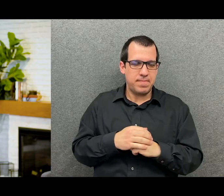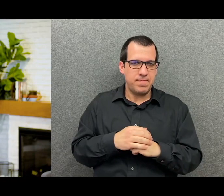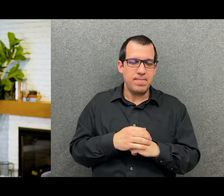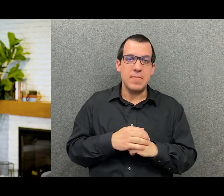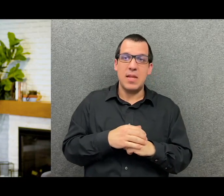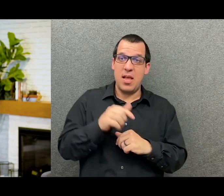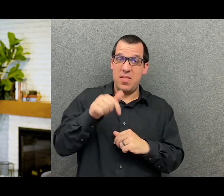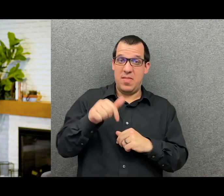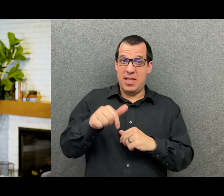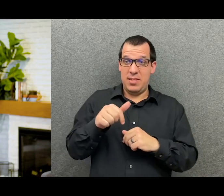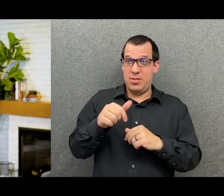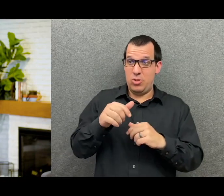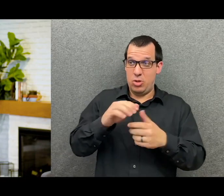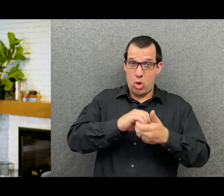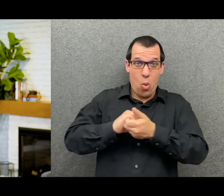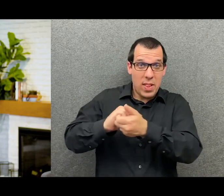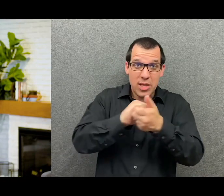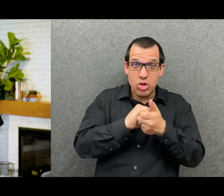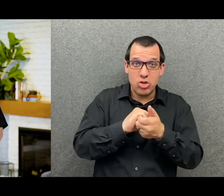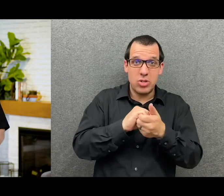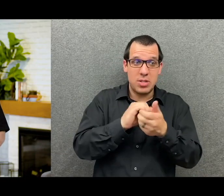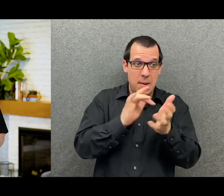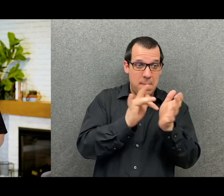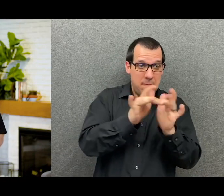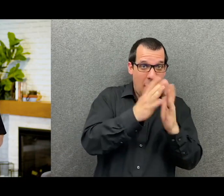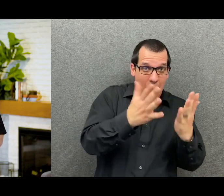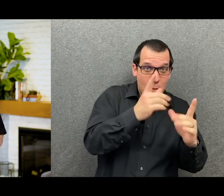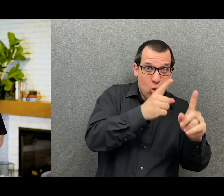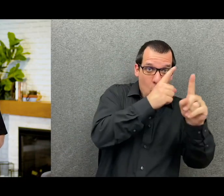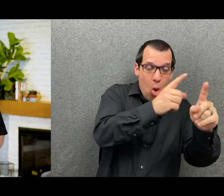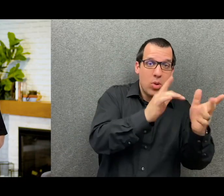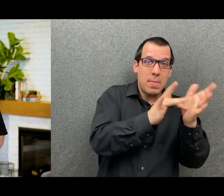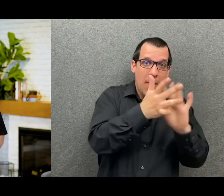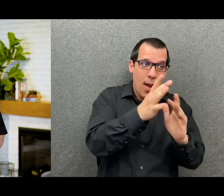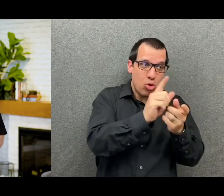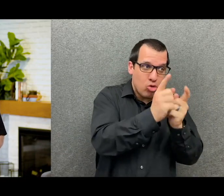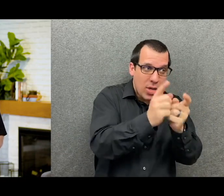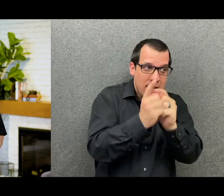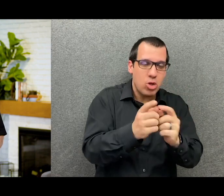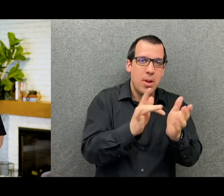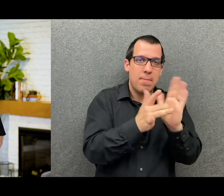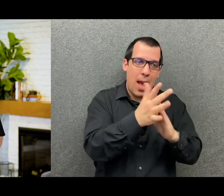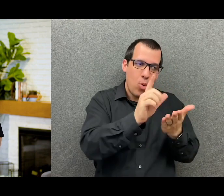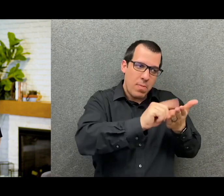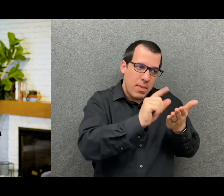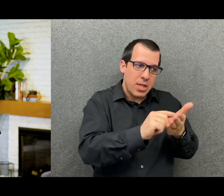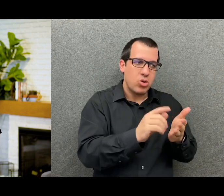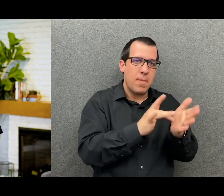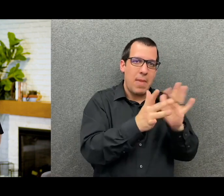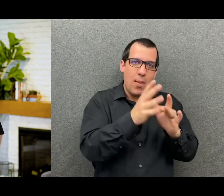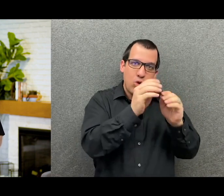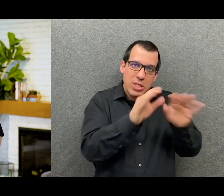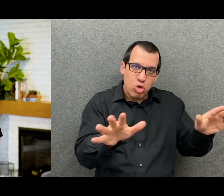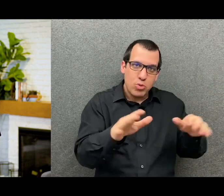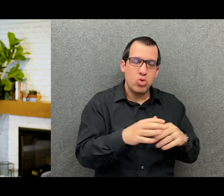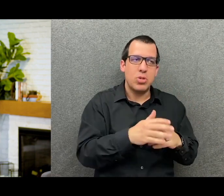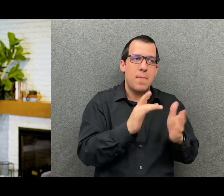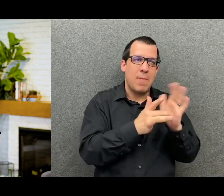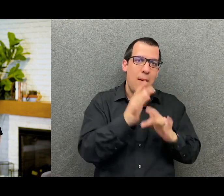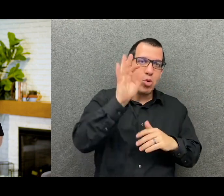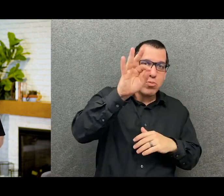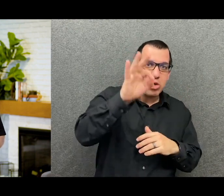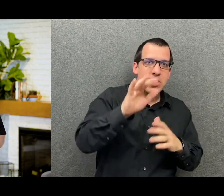2033. Now, convening the coalition around the Bible goals, Bible translation, Bible publication,